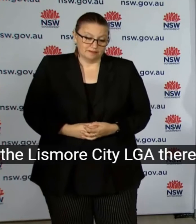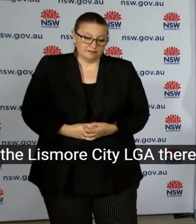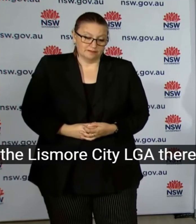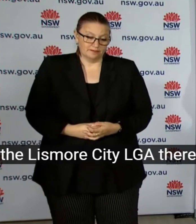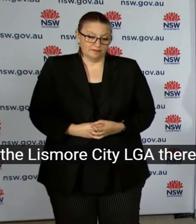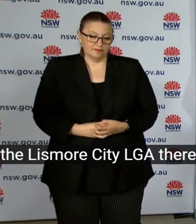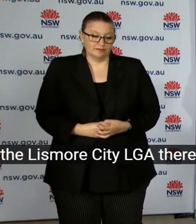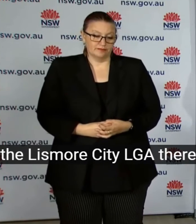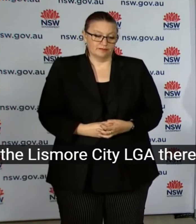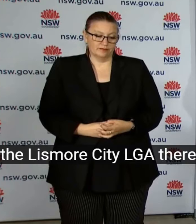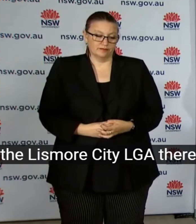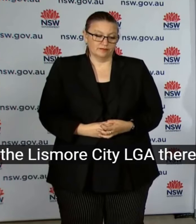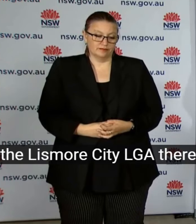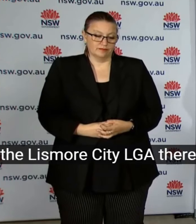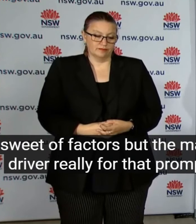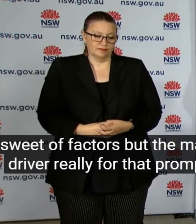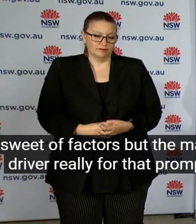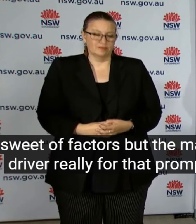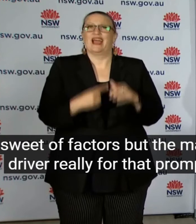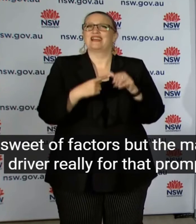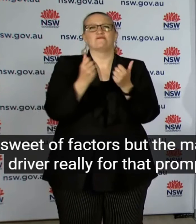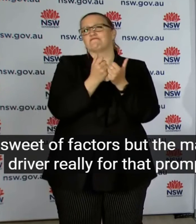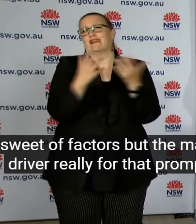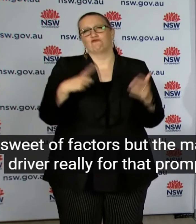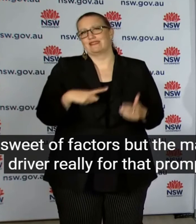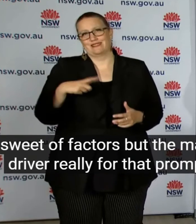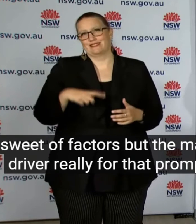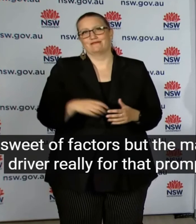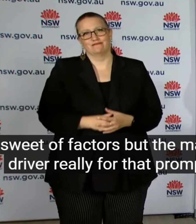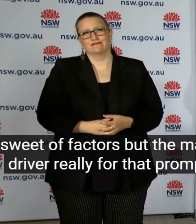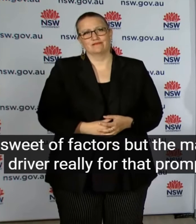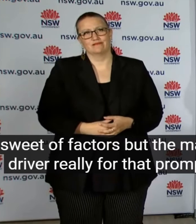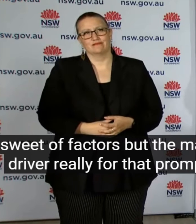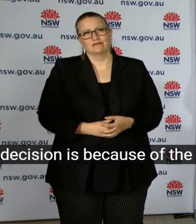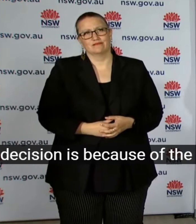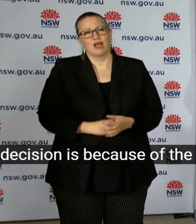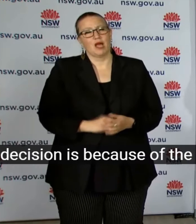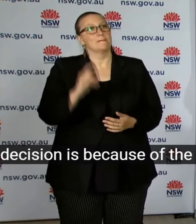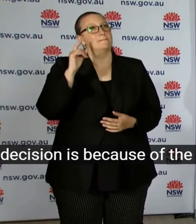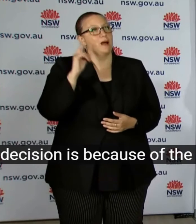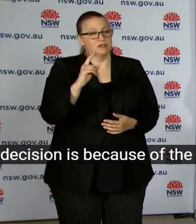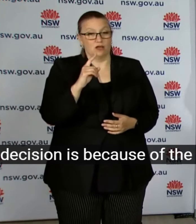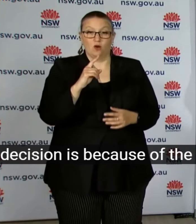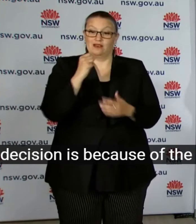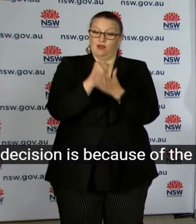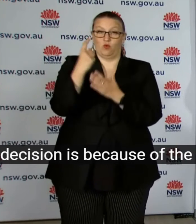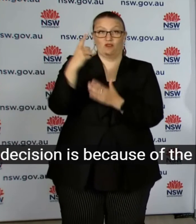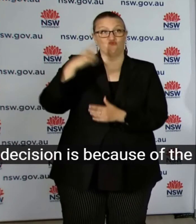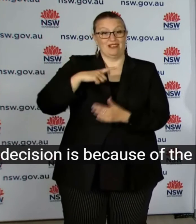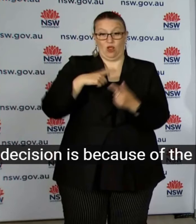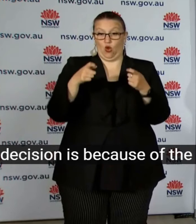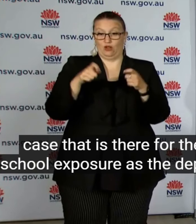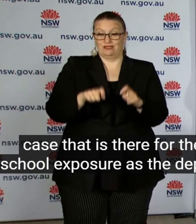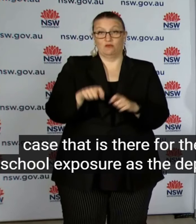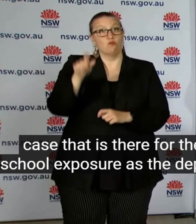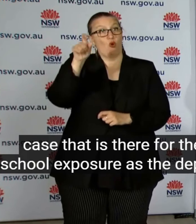There are a suite of factors, but the main driver really for that prompt decision is because of the case that is there, for the